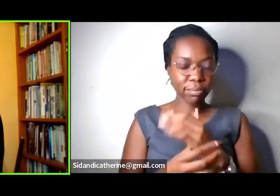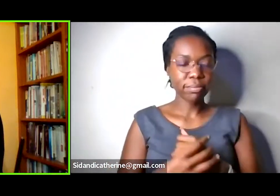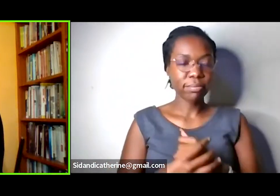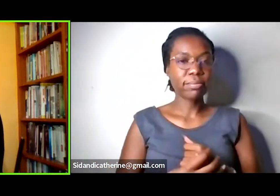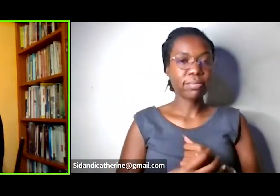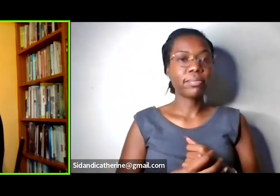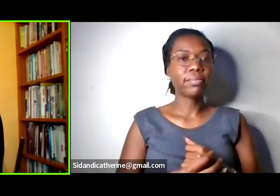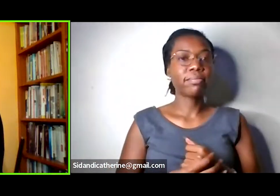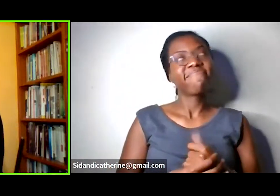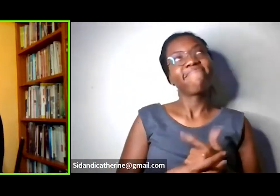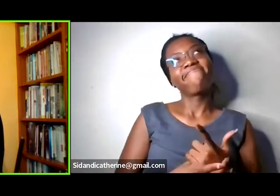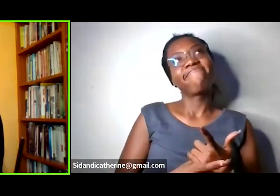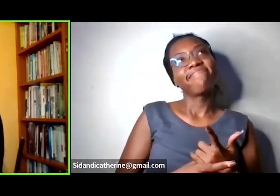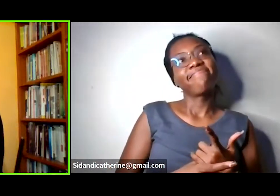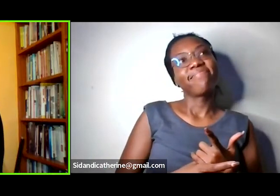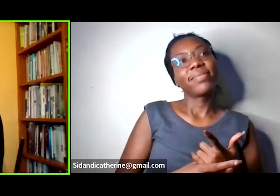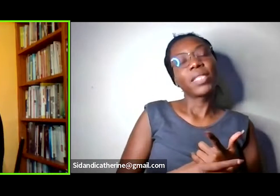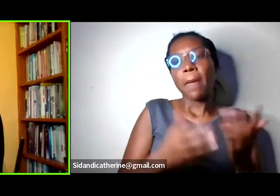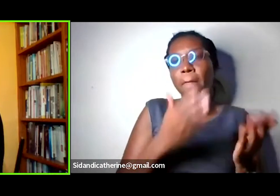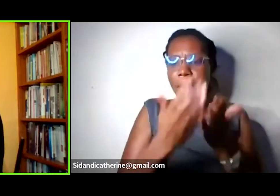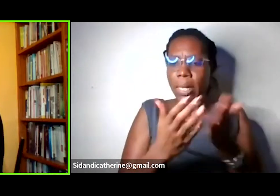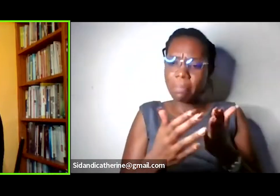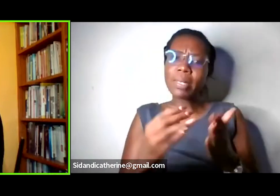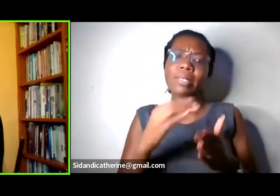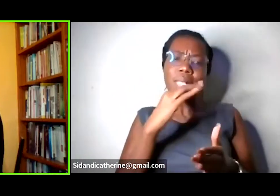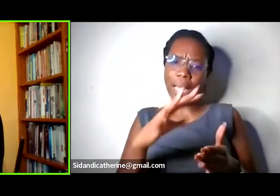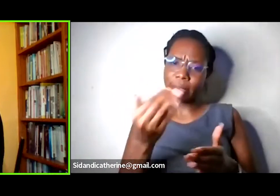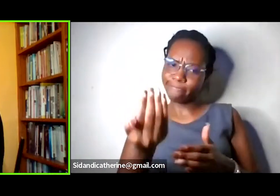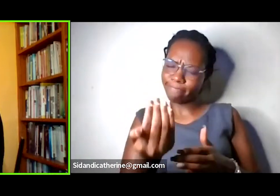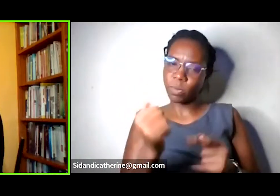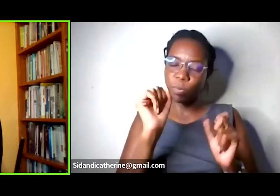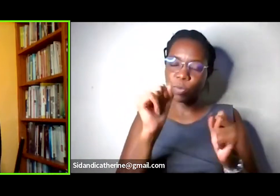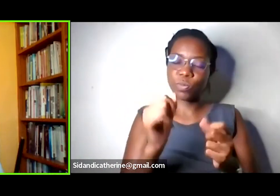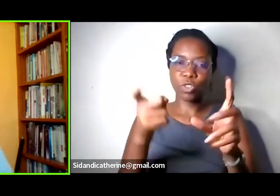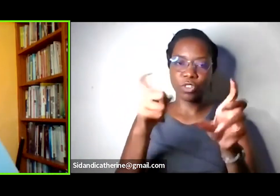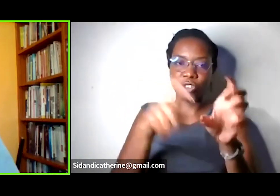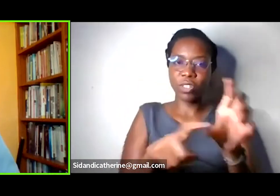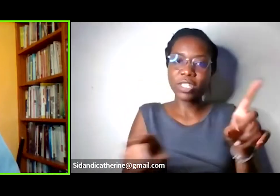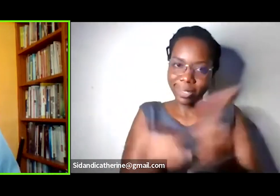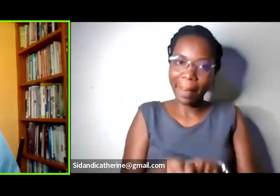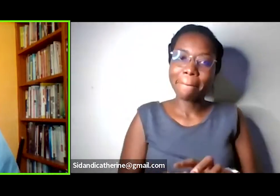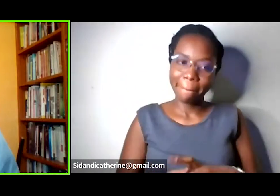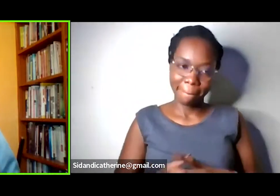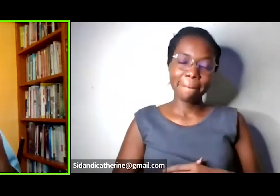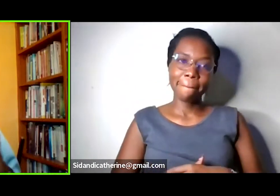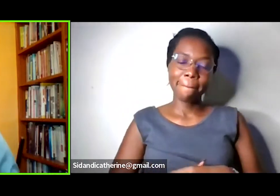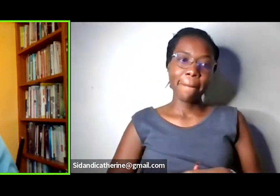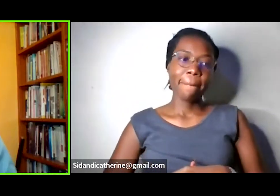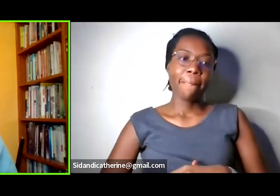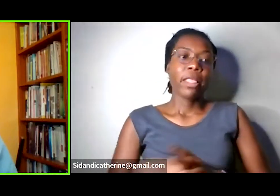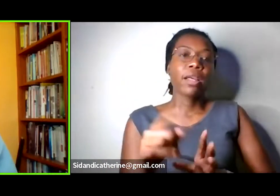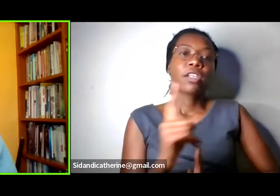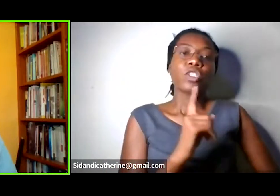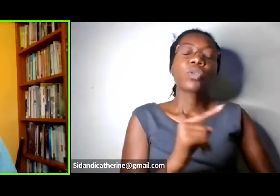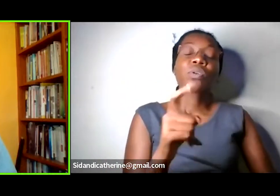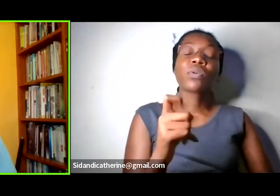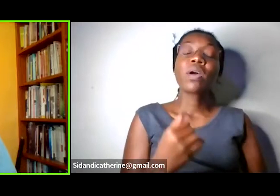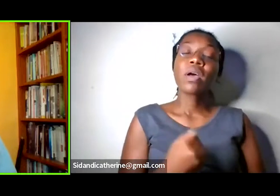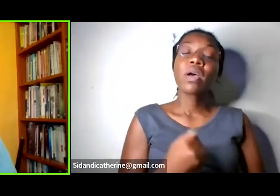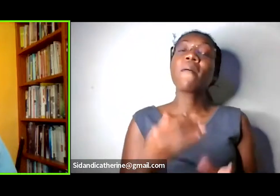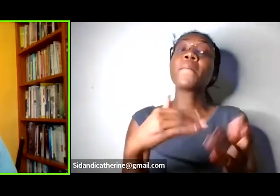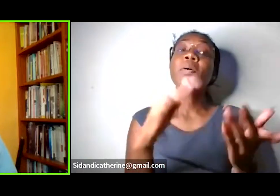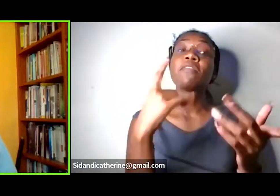to them. Well, find a way of serving them even at a higher level. So practically what this means is this, that